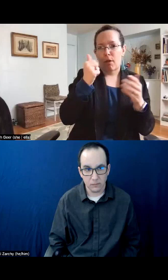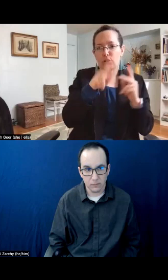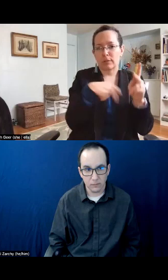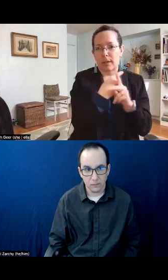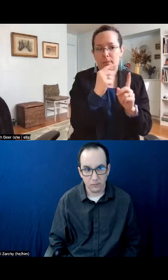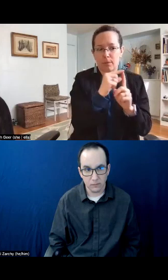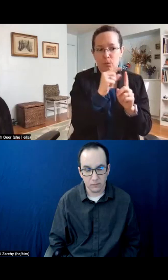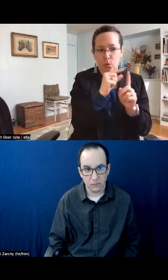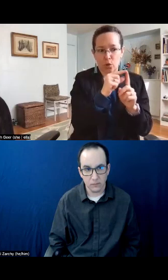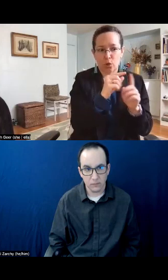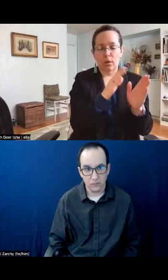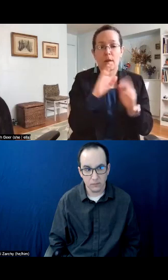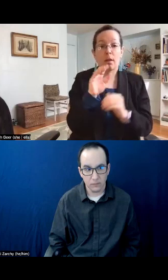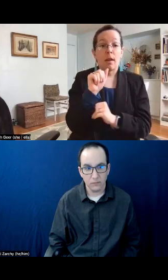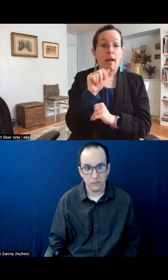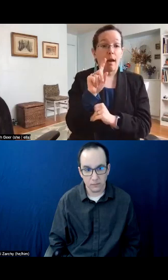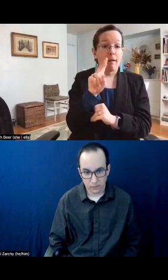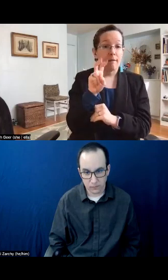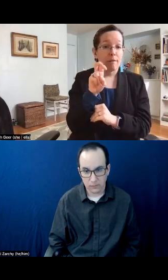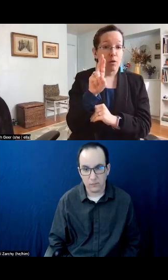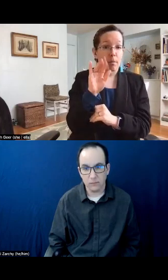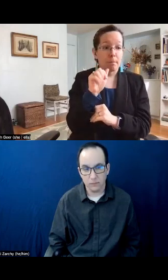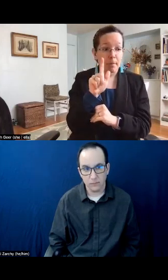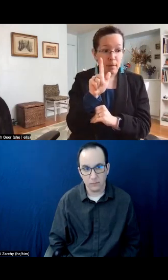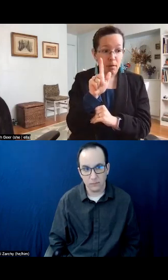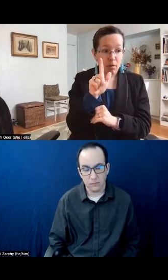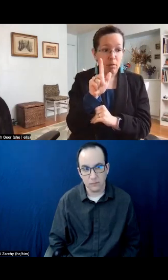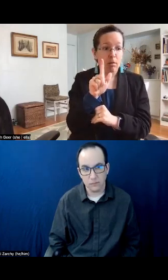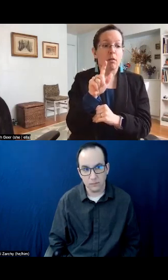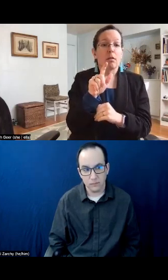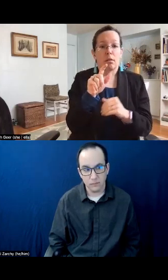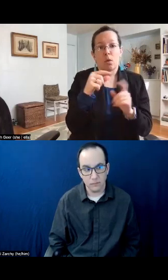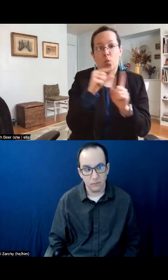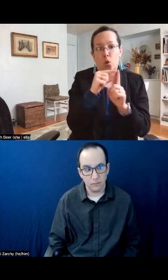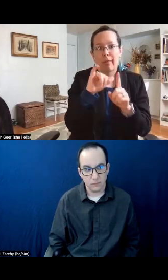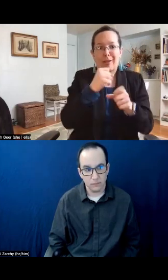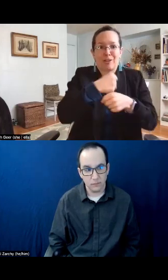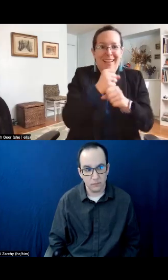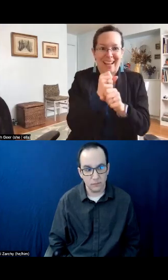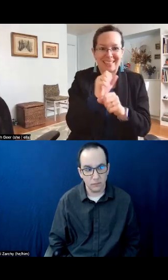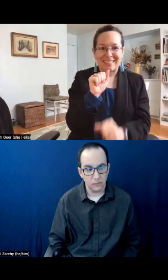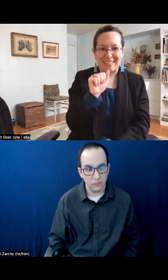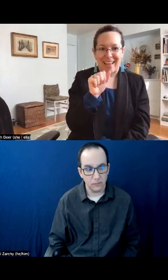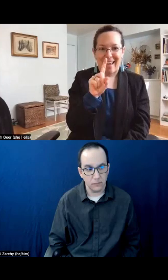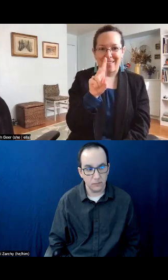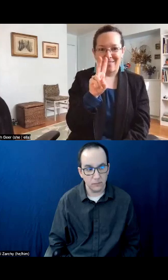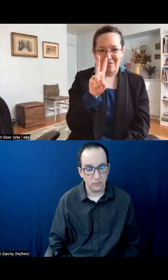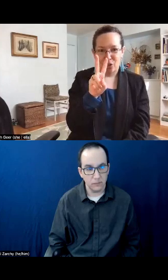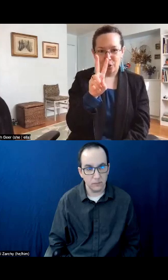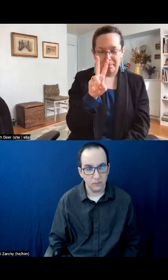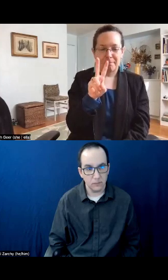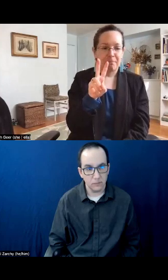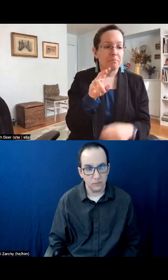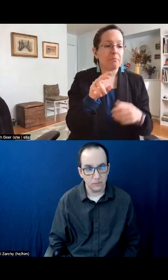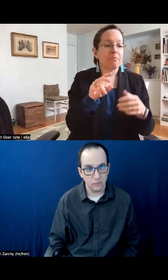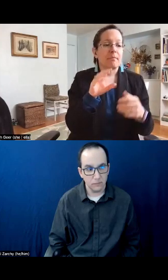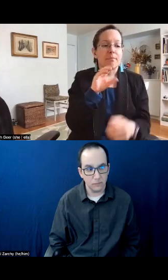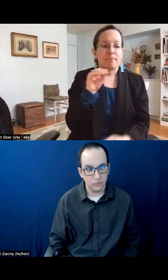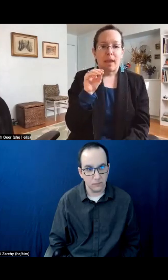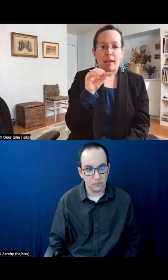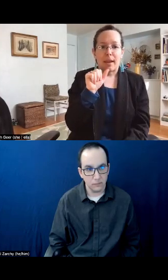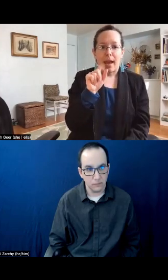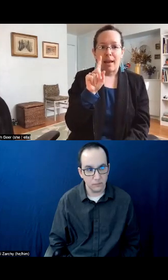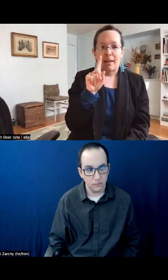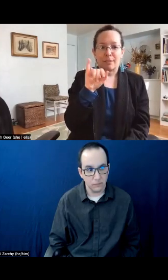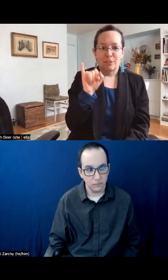words that create nouns. For example, you'll see here on the screen, adverbial indications, which